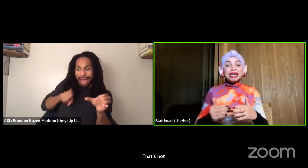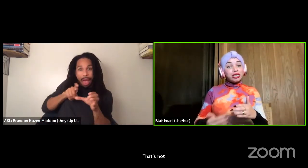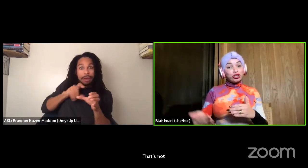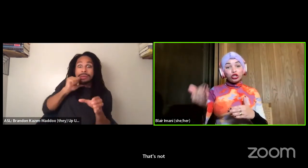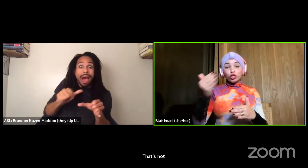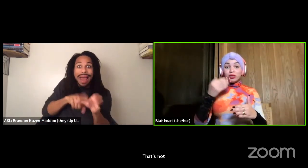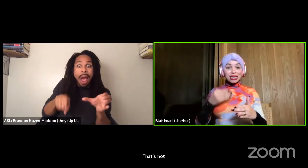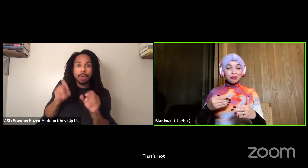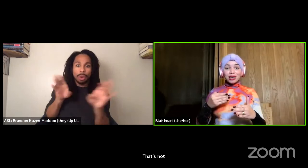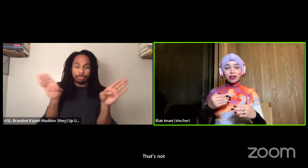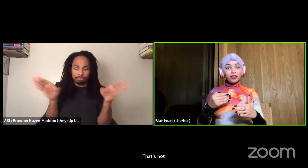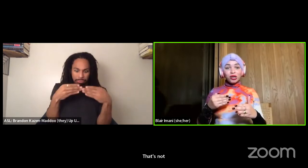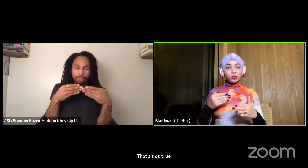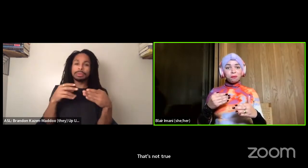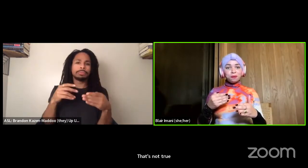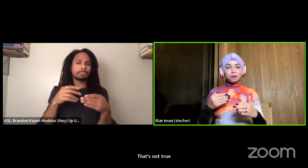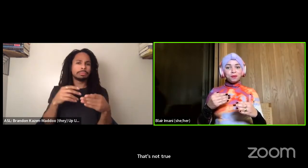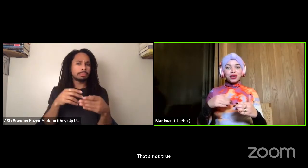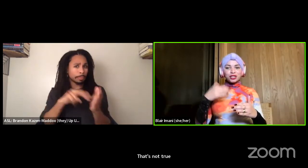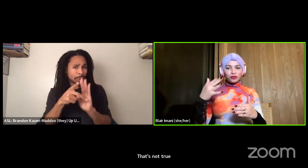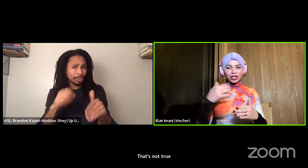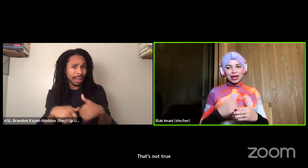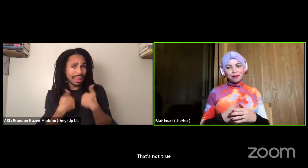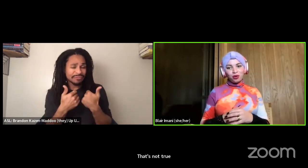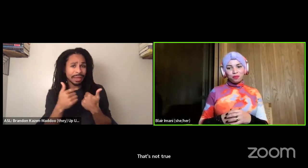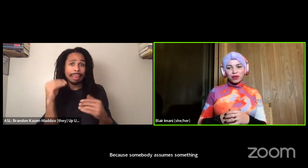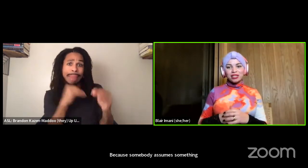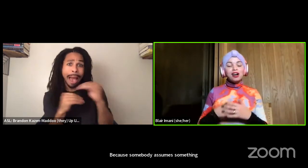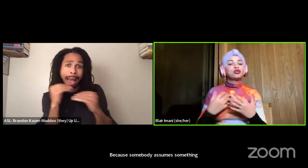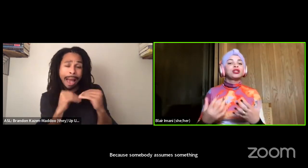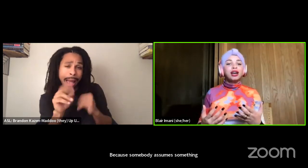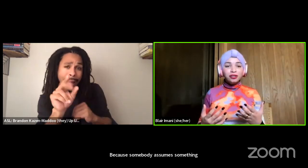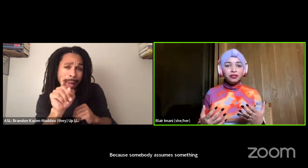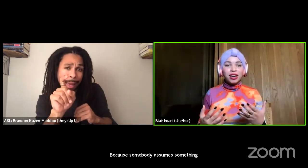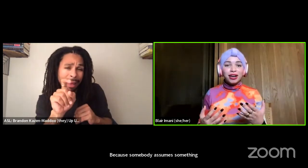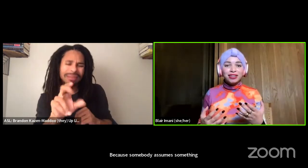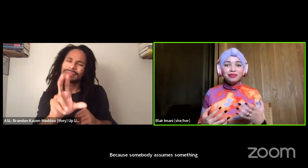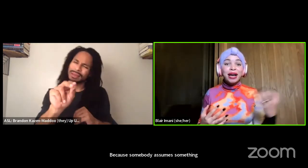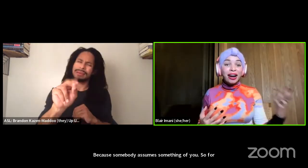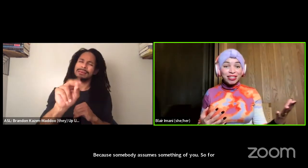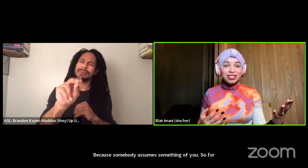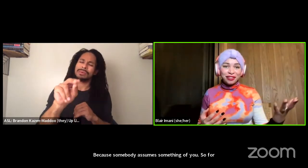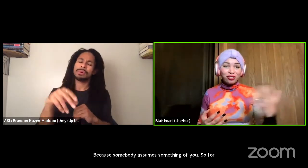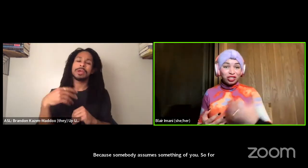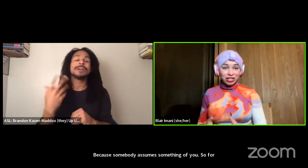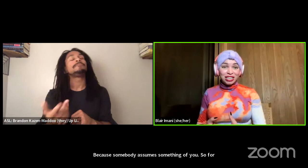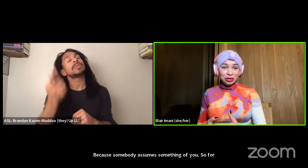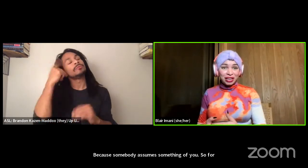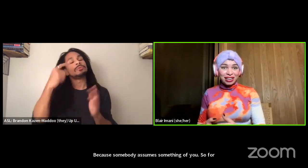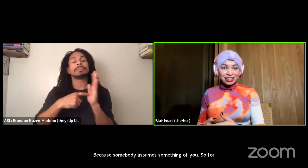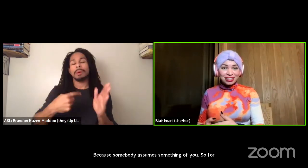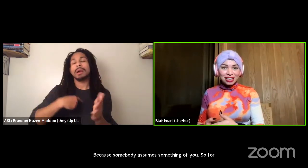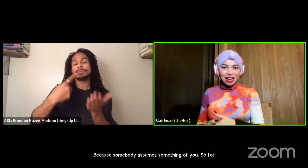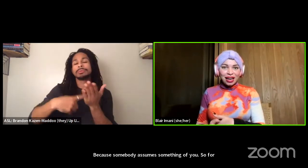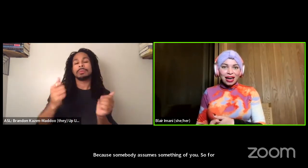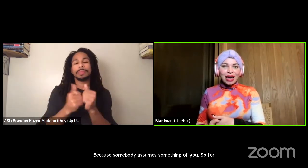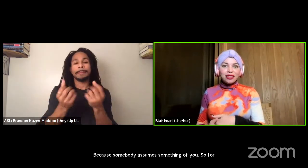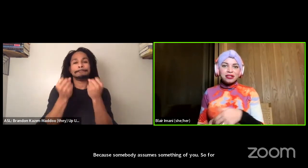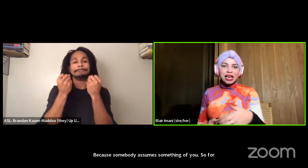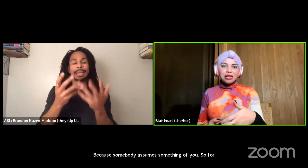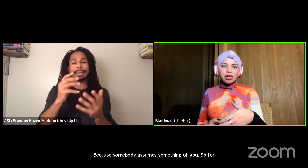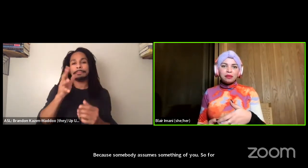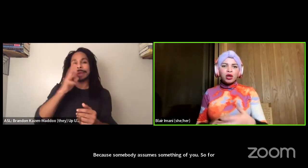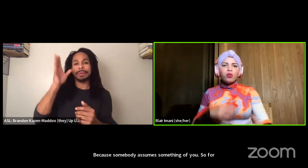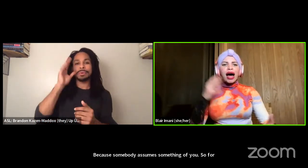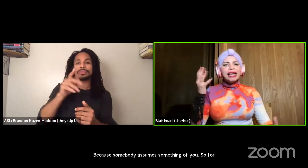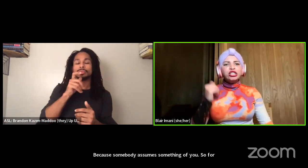Because somebody assumed something of you, so for example, I talk to a lot of parents of LGBTQ kids.